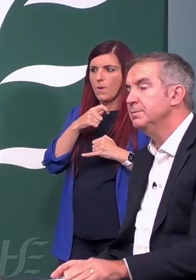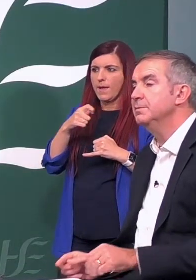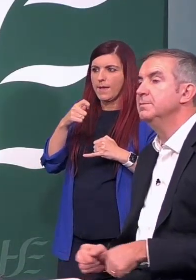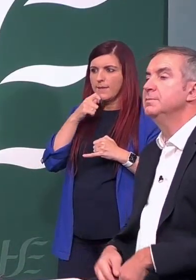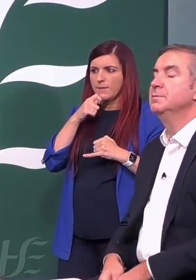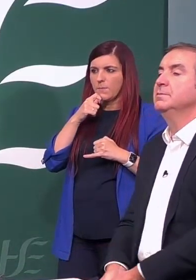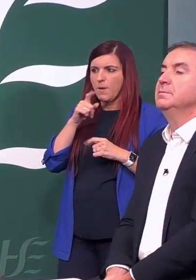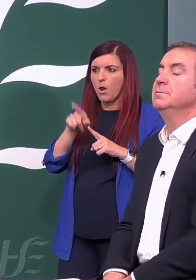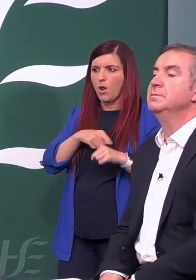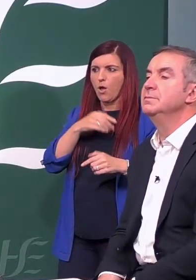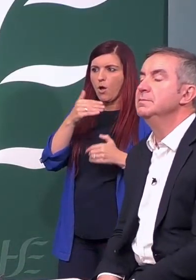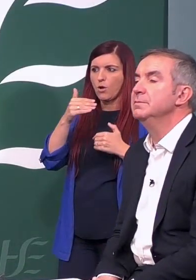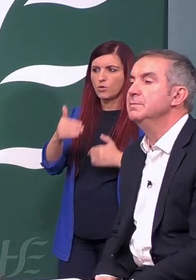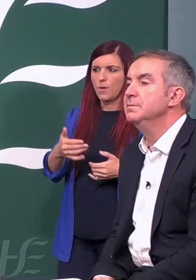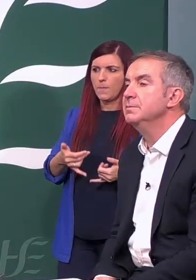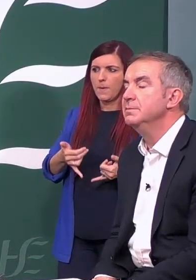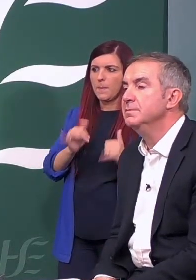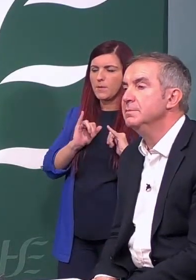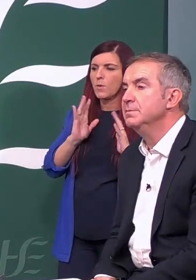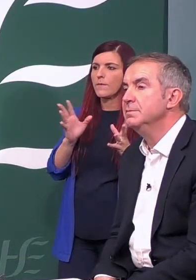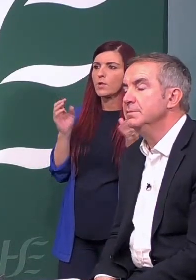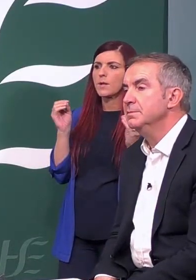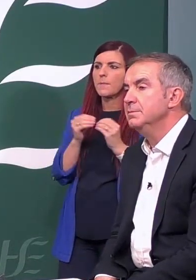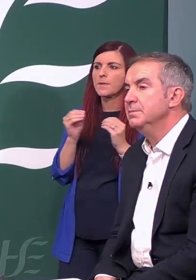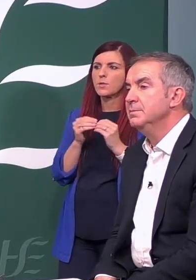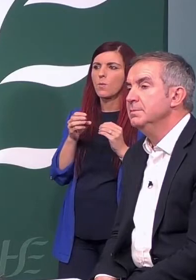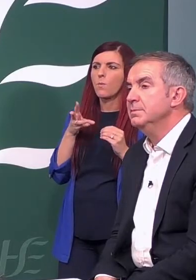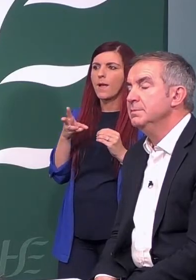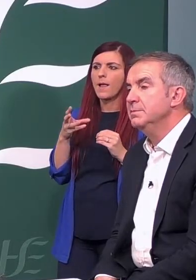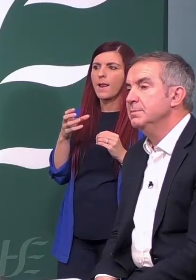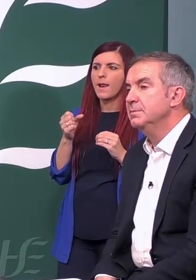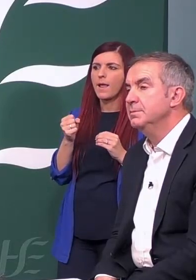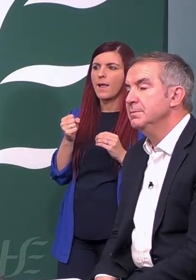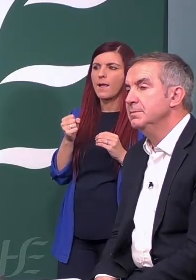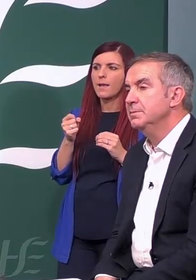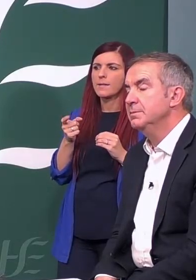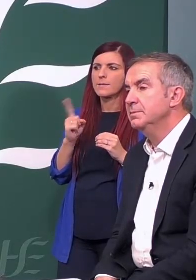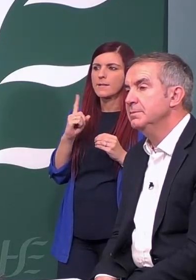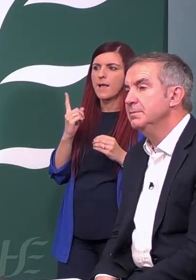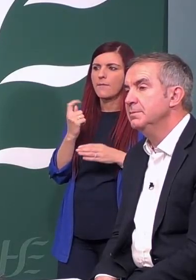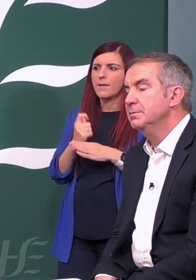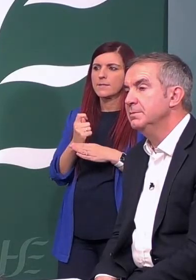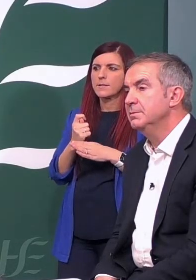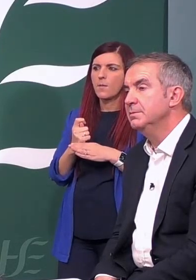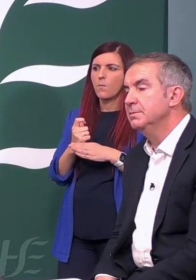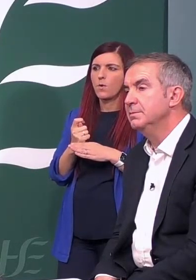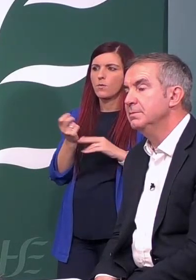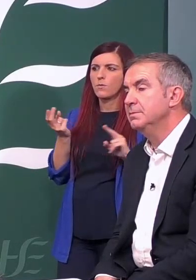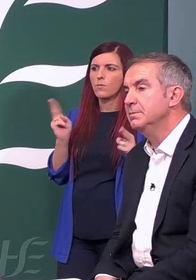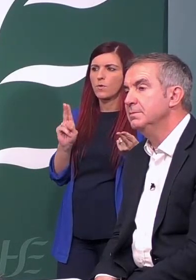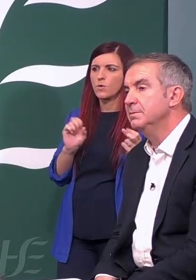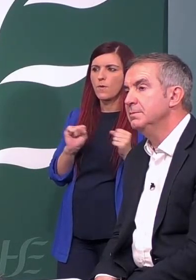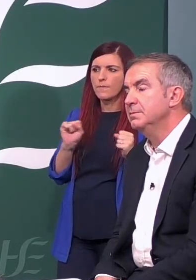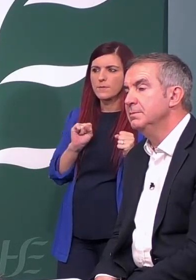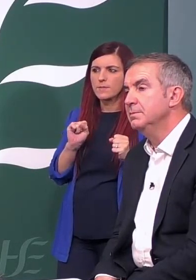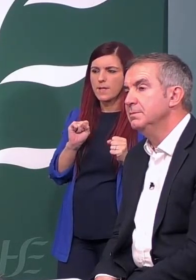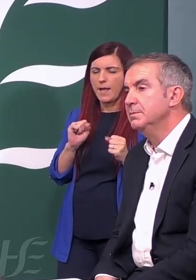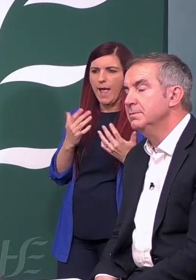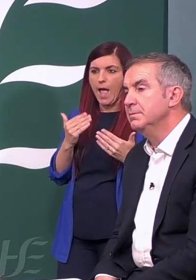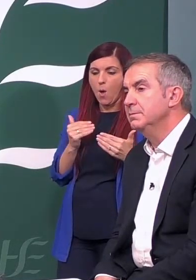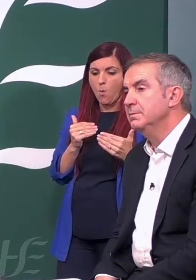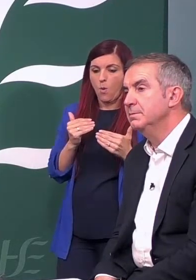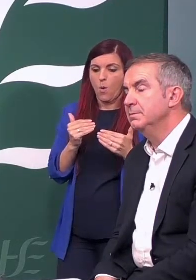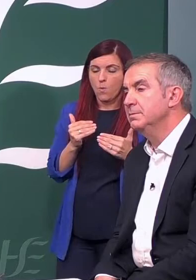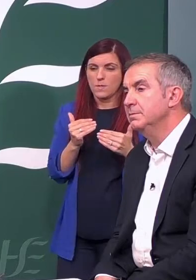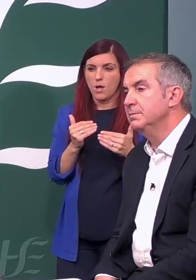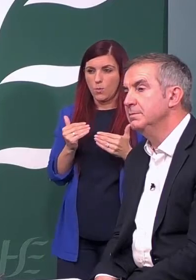capacity, but you did mention getting to a stage where there's a deterioration in the service. So how close are we to what you would describe